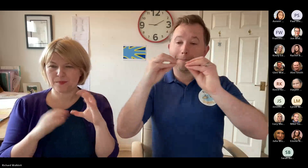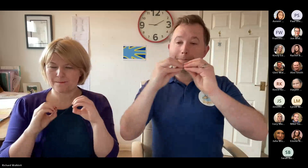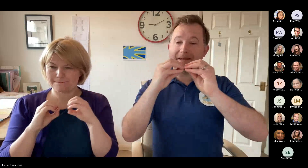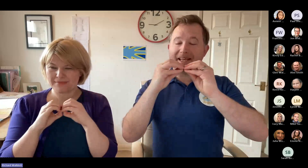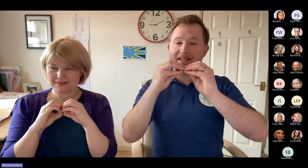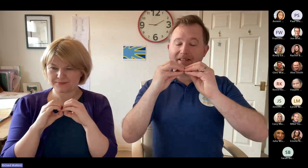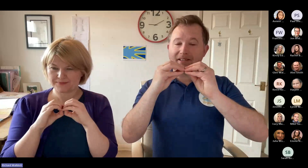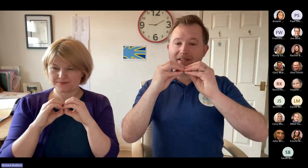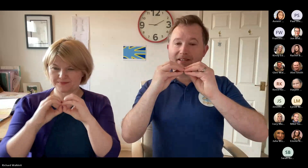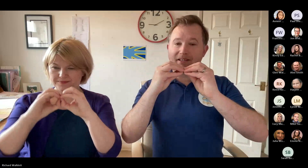B.